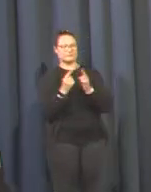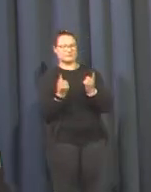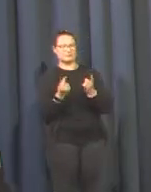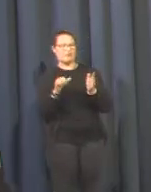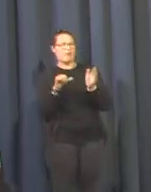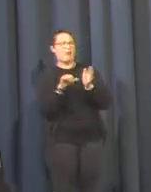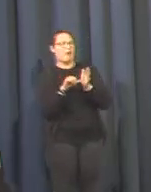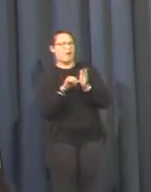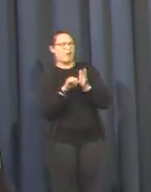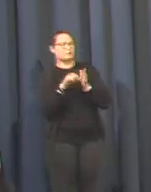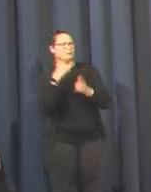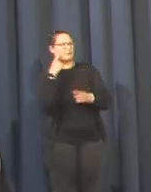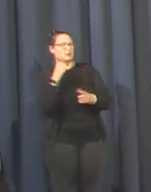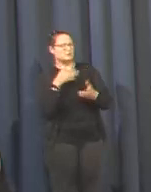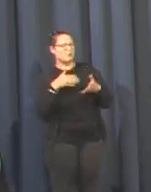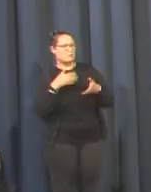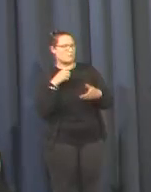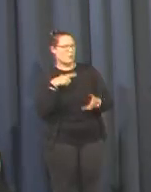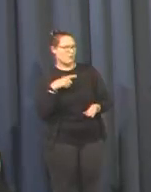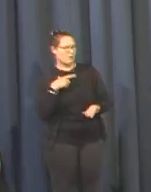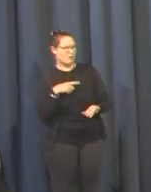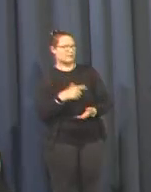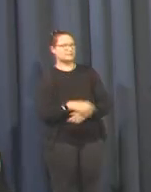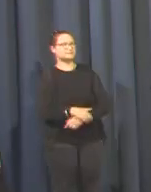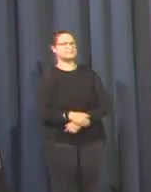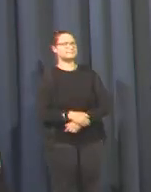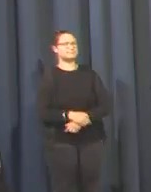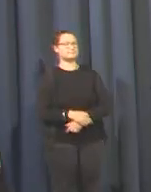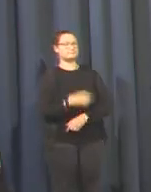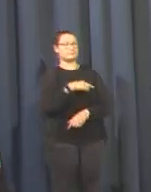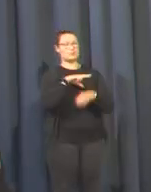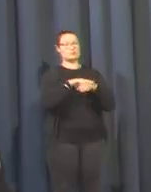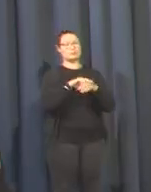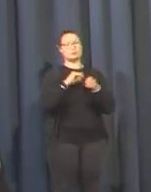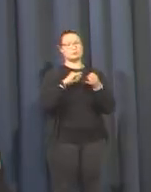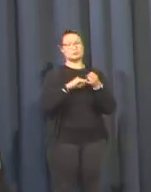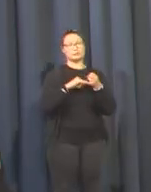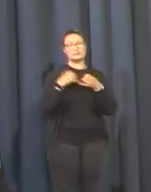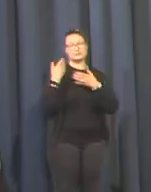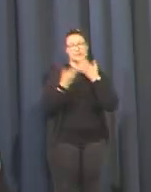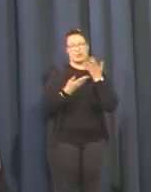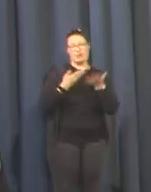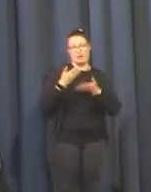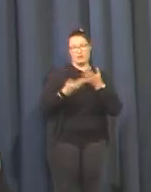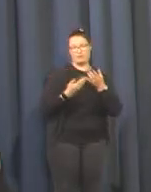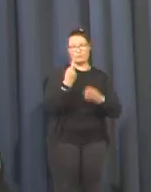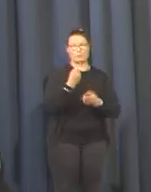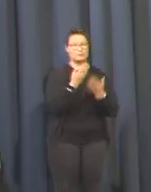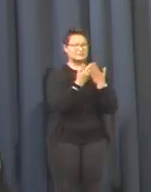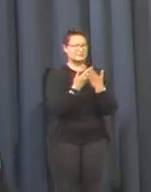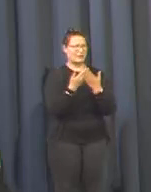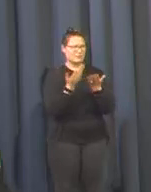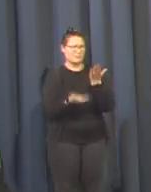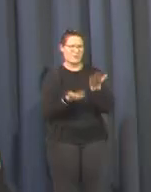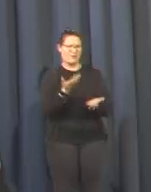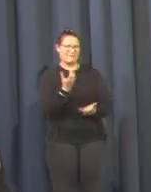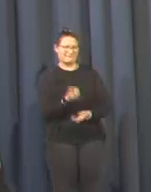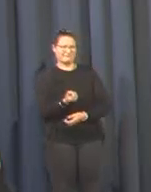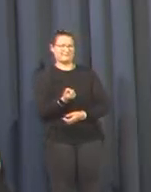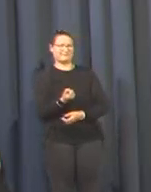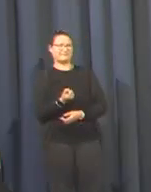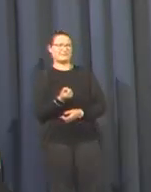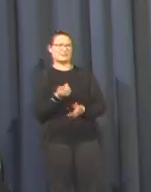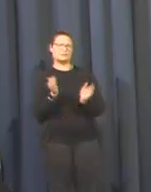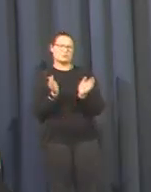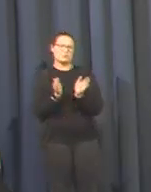why that is. And we are, as Dr. Susan Jack explained, we just have that one study to compare to, which was also a